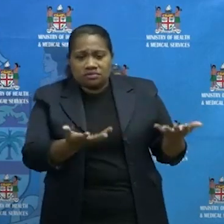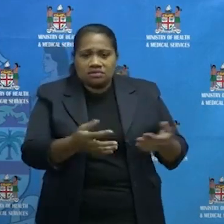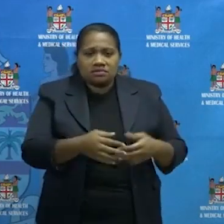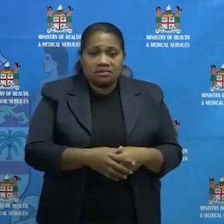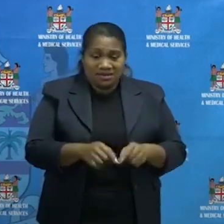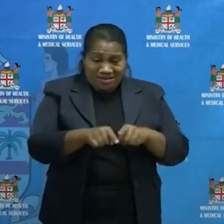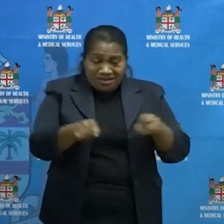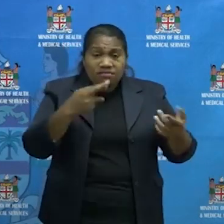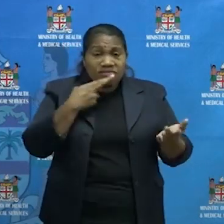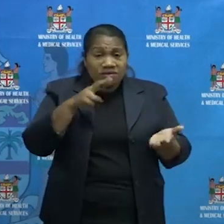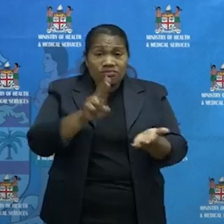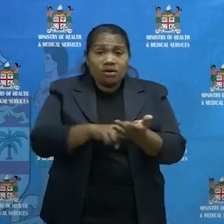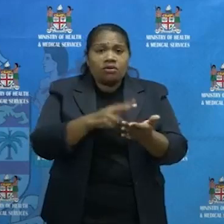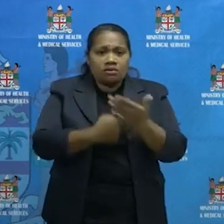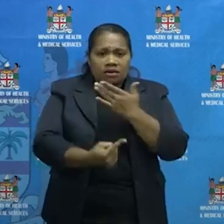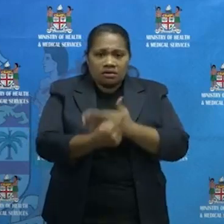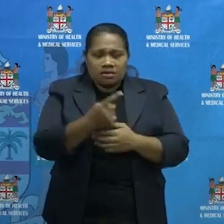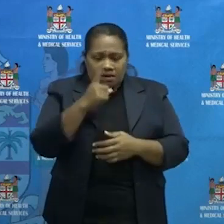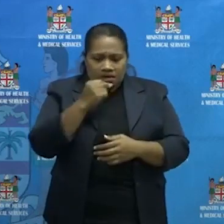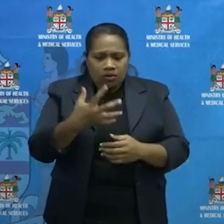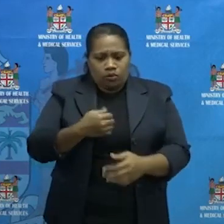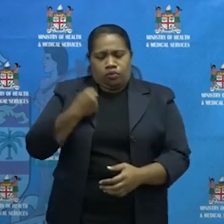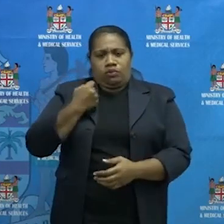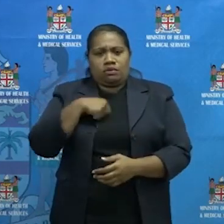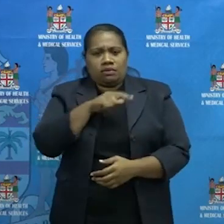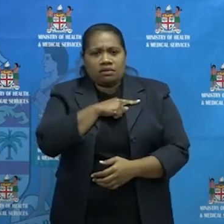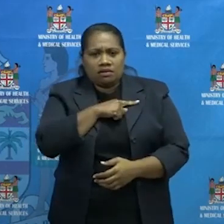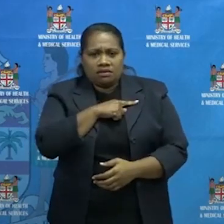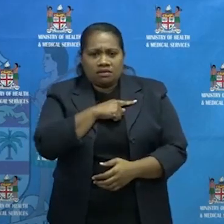the entire containment strategy.